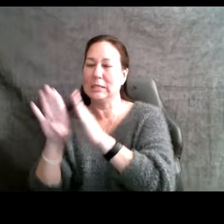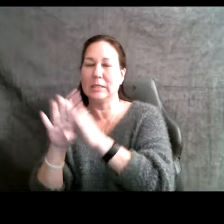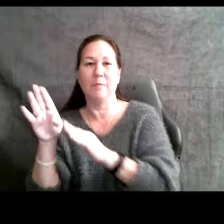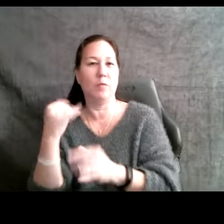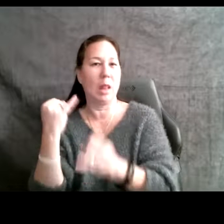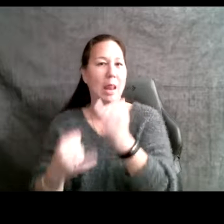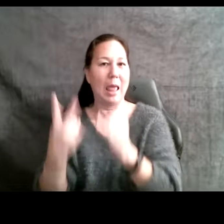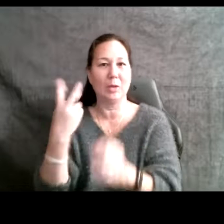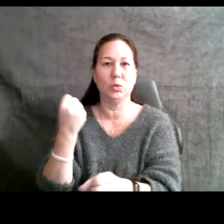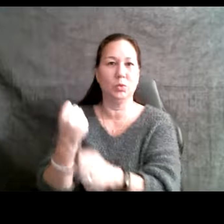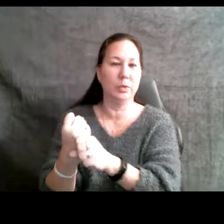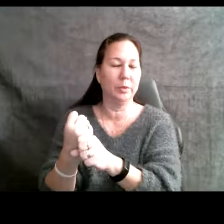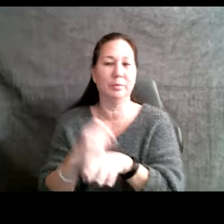our